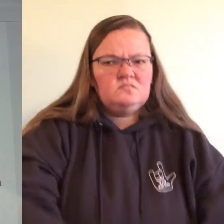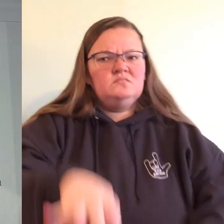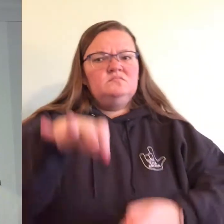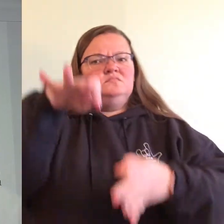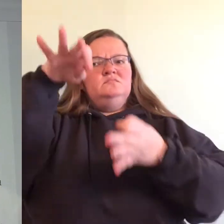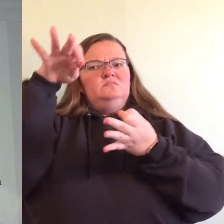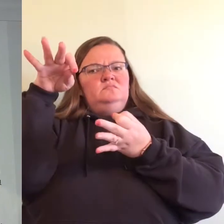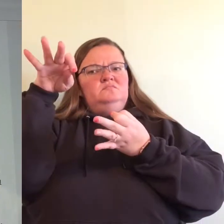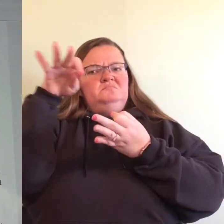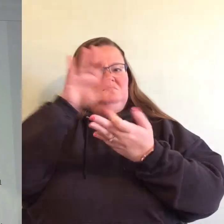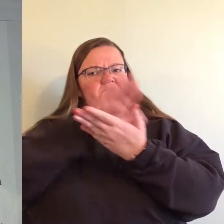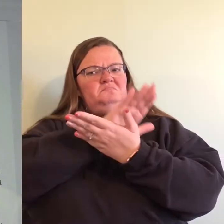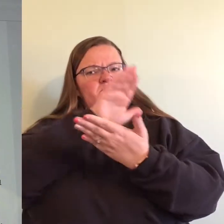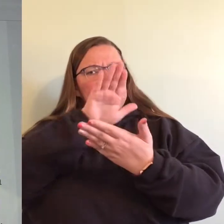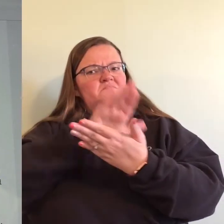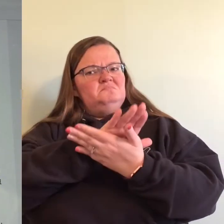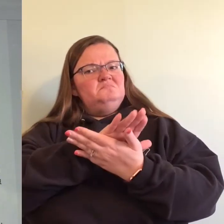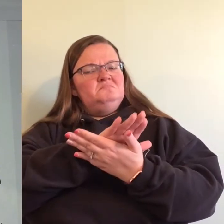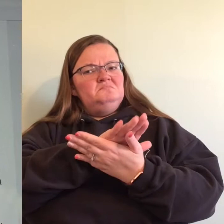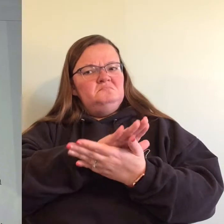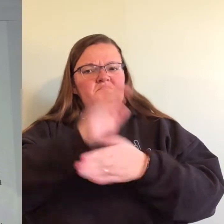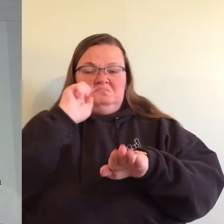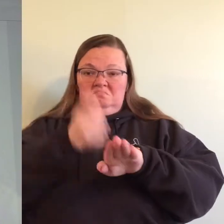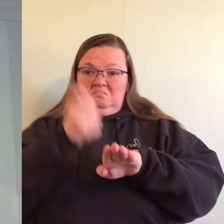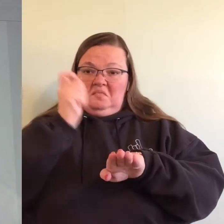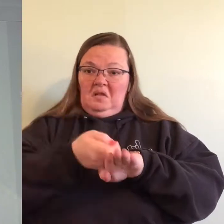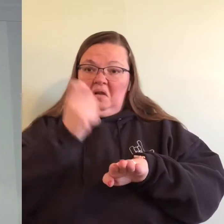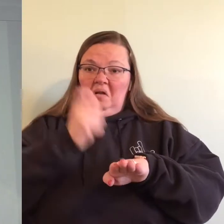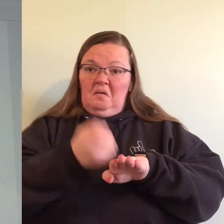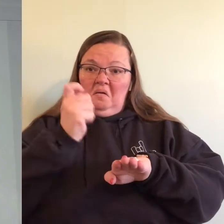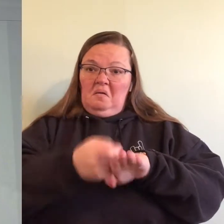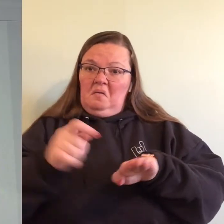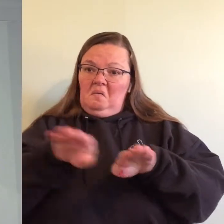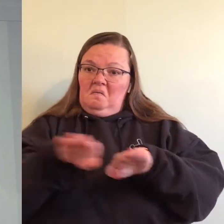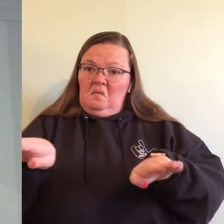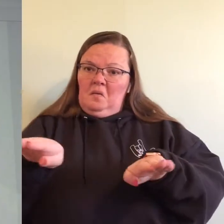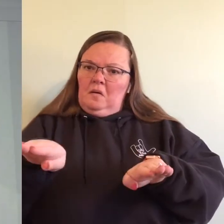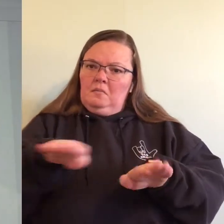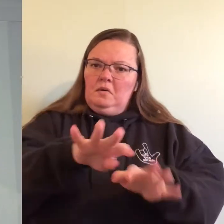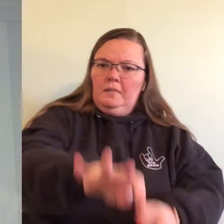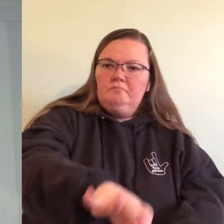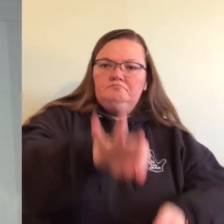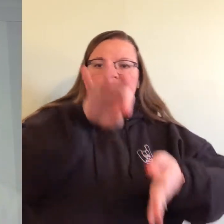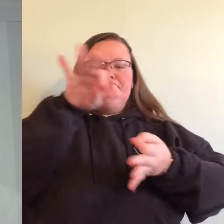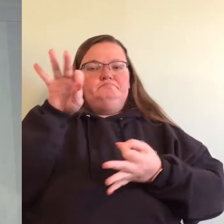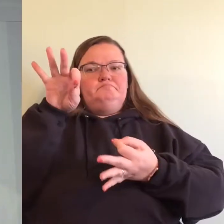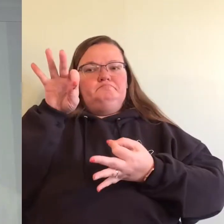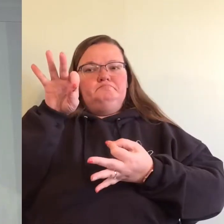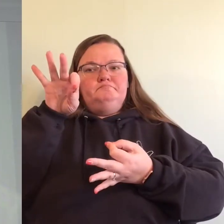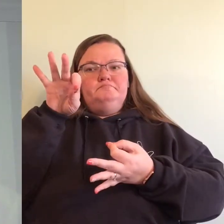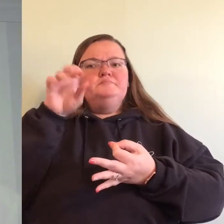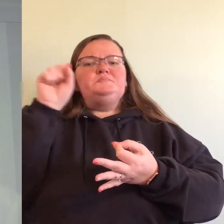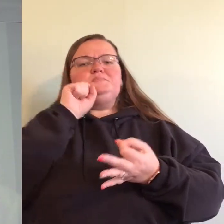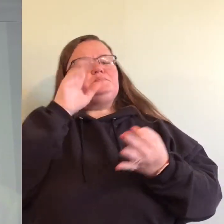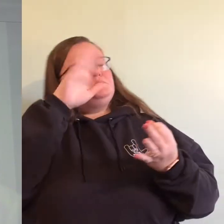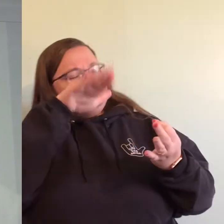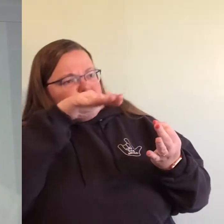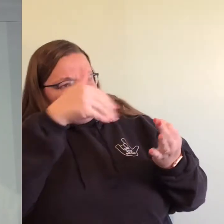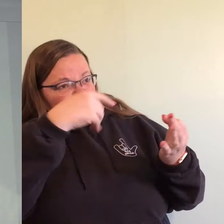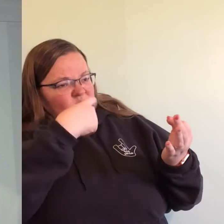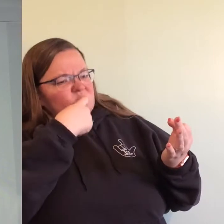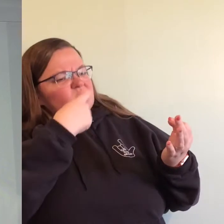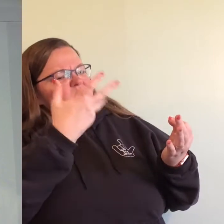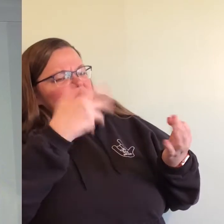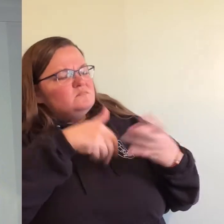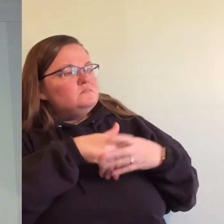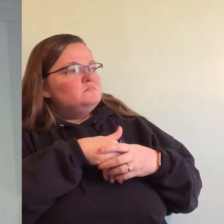stooping down. He had just noticed a piece of paper which had been nailed through the carpet to the floor. "Is there anything written on it?" asked